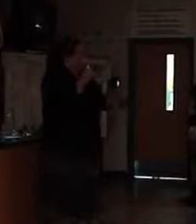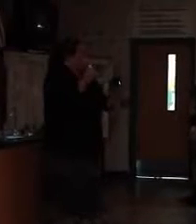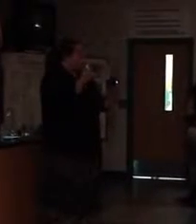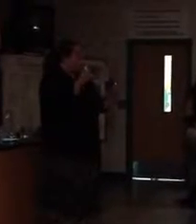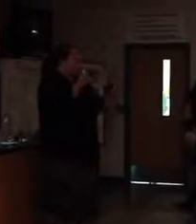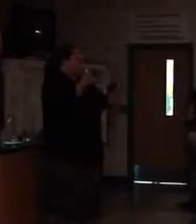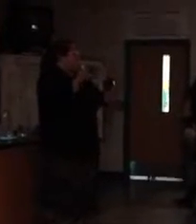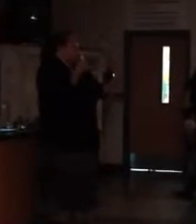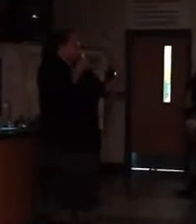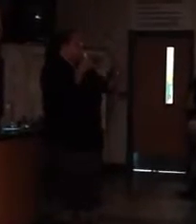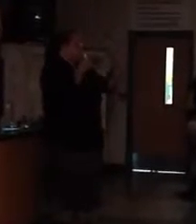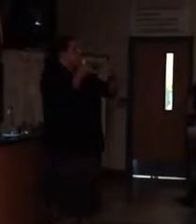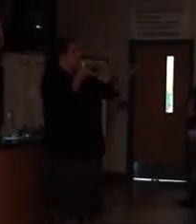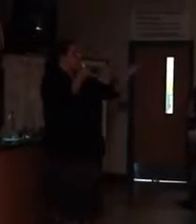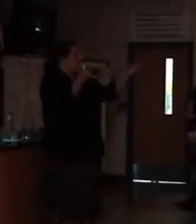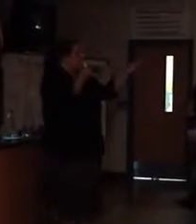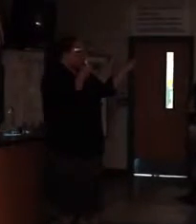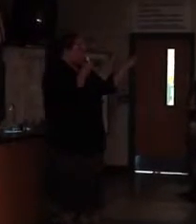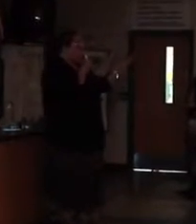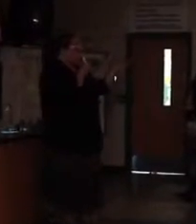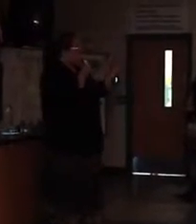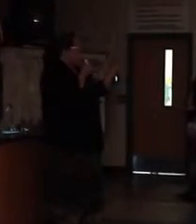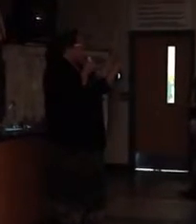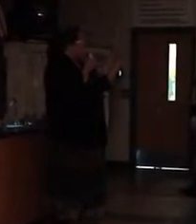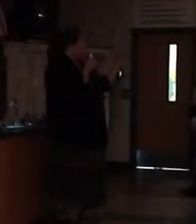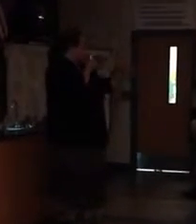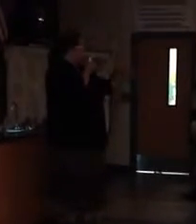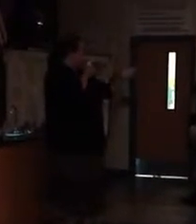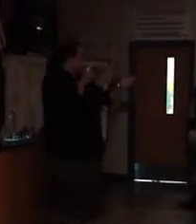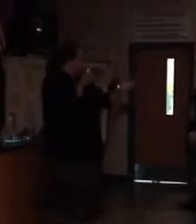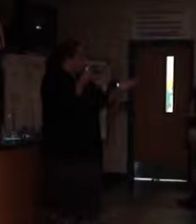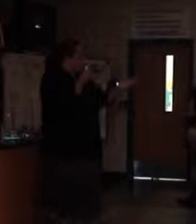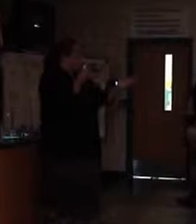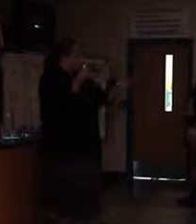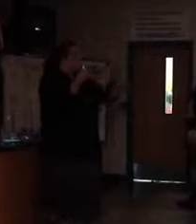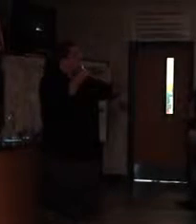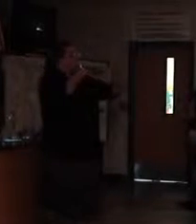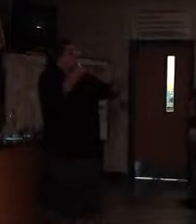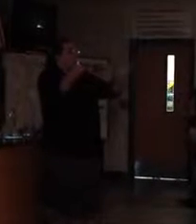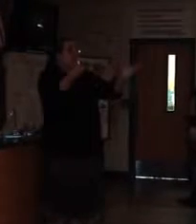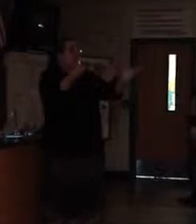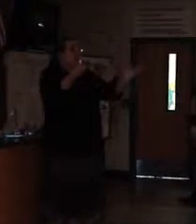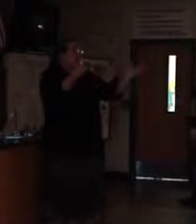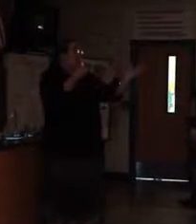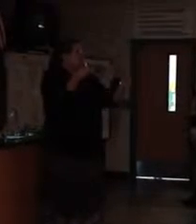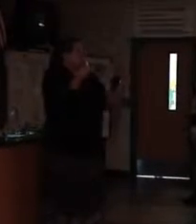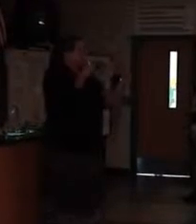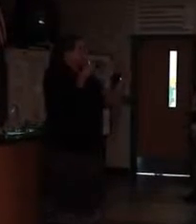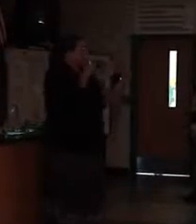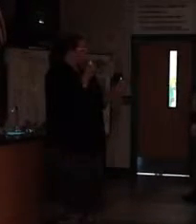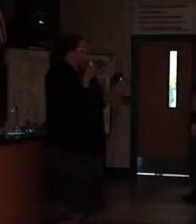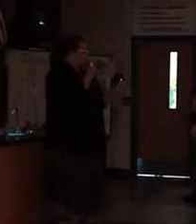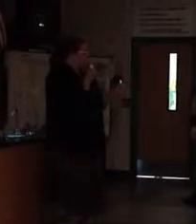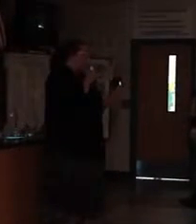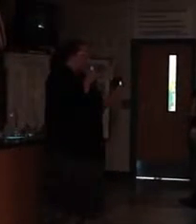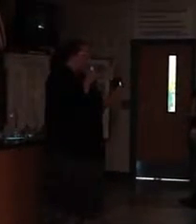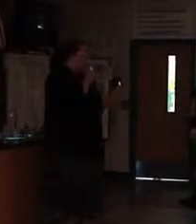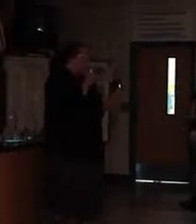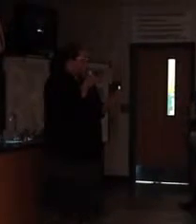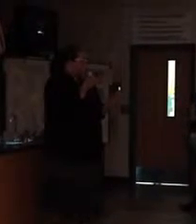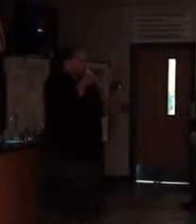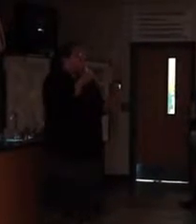good. 7s and 8s, they've mastered the criteria, whatever it is, at the best that I could hope a 6th grader could